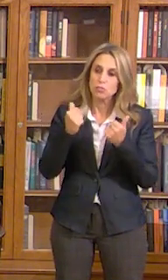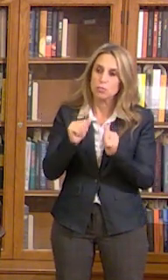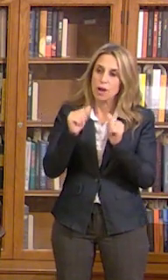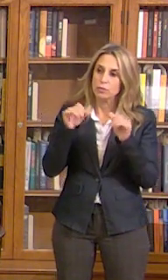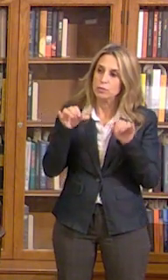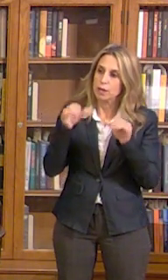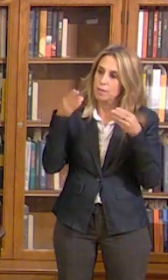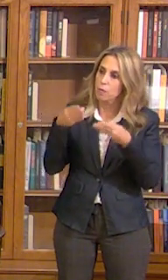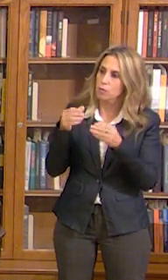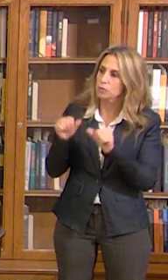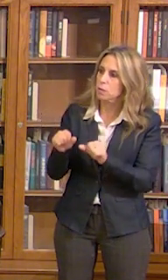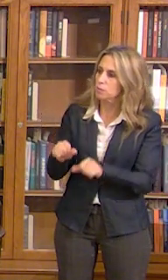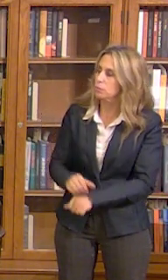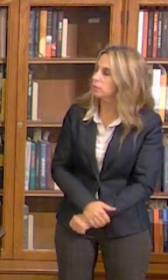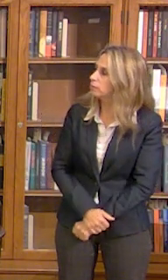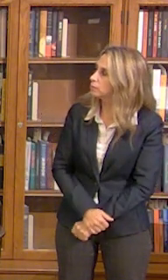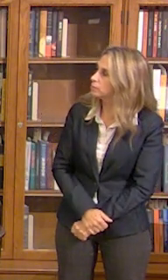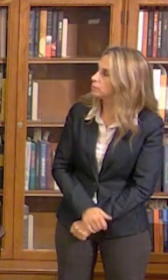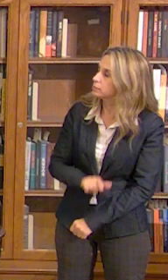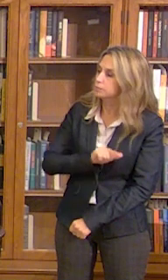stay as focused as